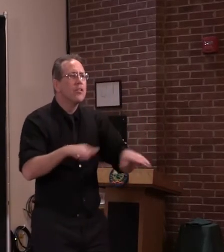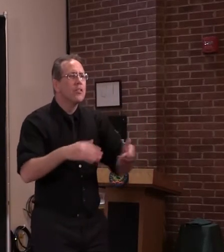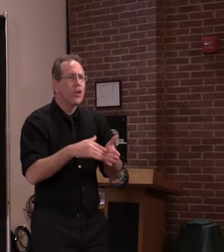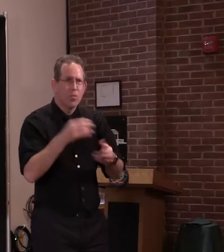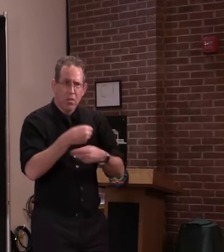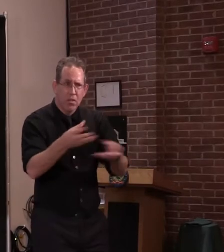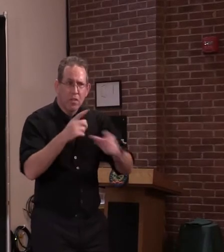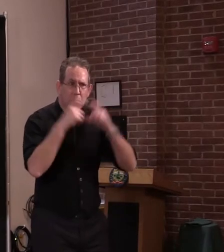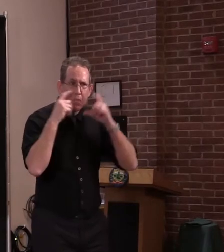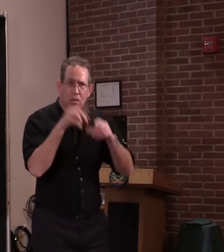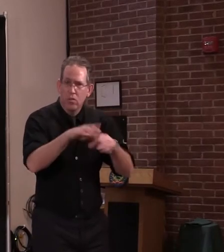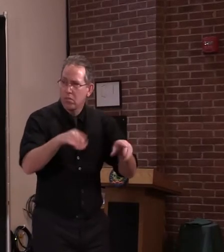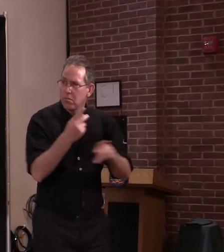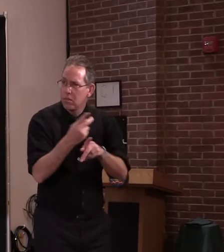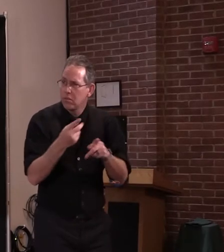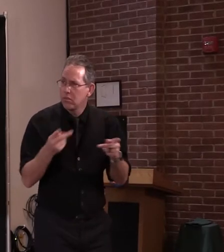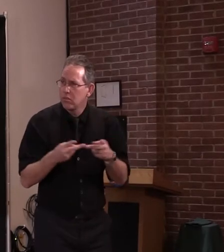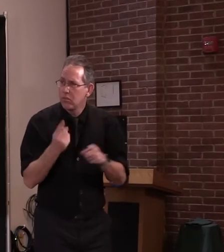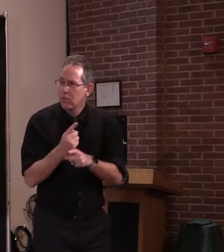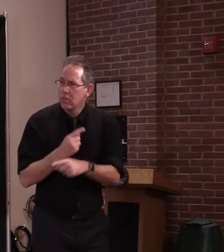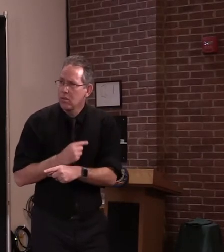refer to,